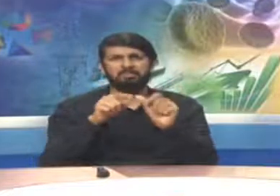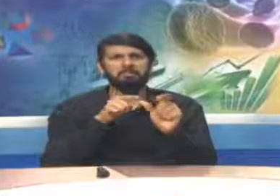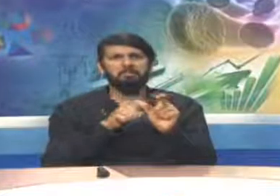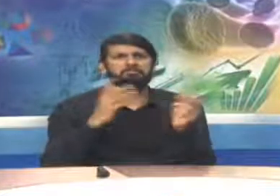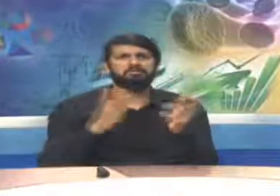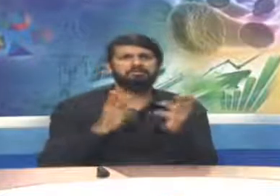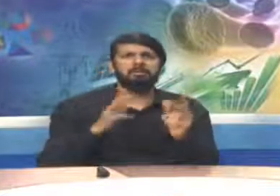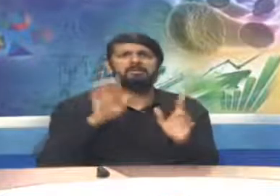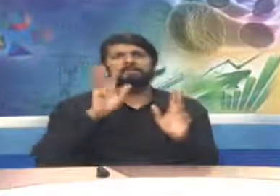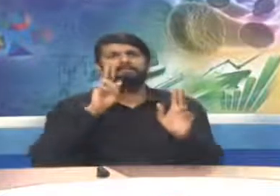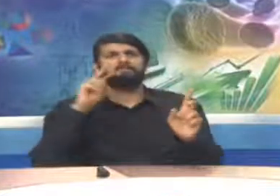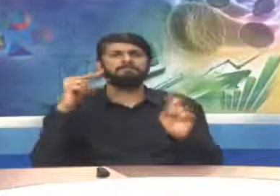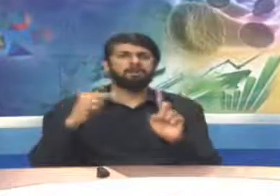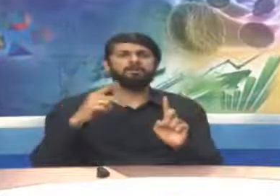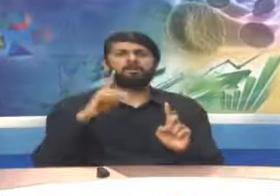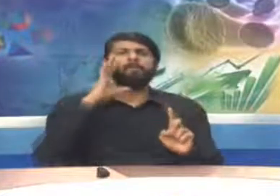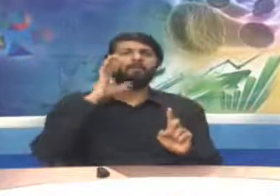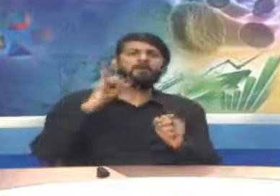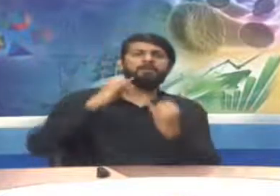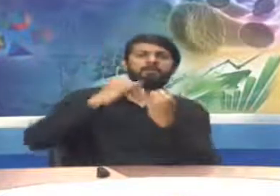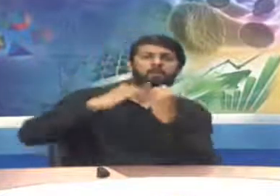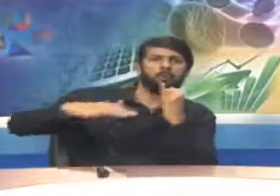Gandhiji's concept of Sarvodaya